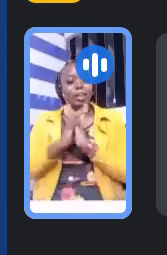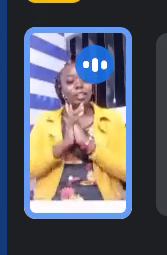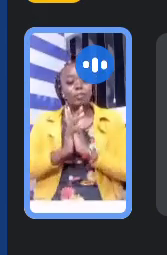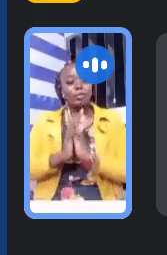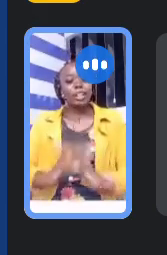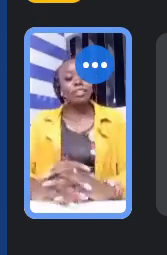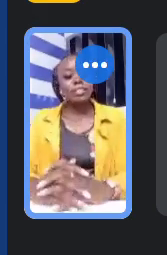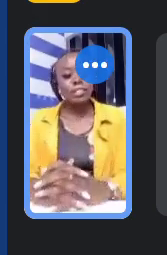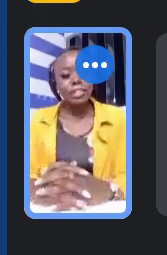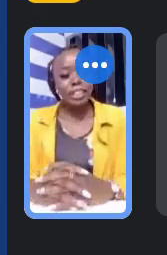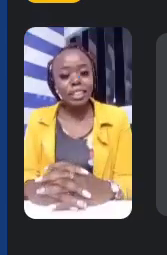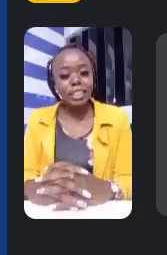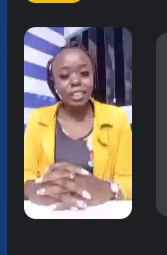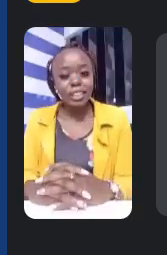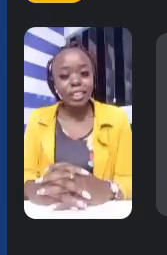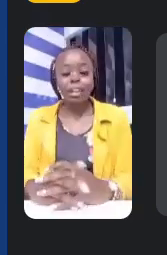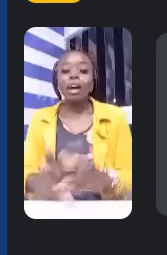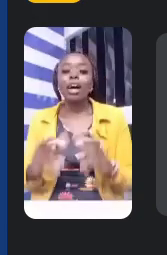Alexis, am I audible enough?